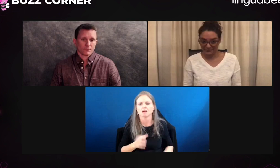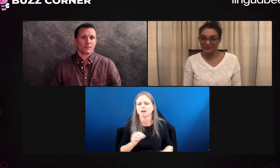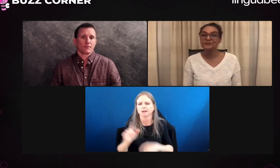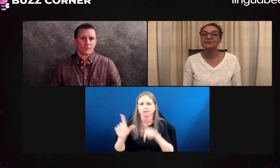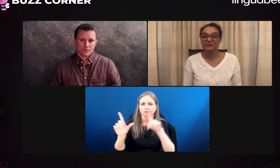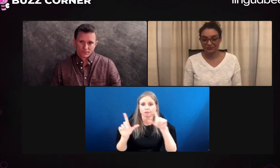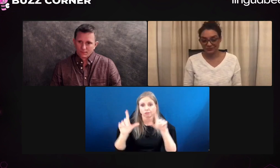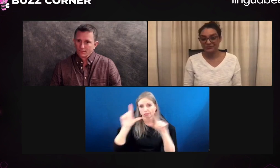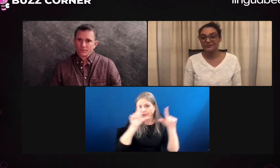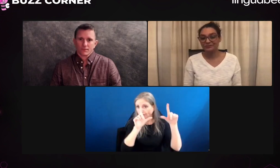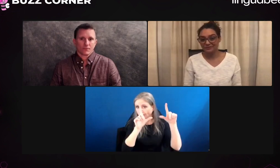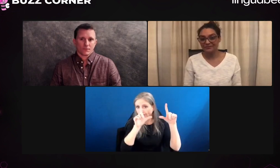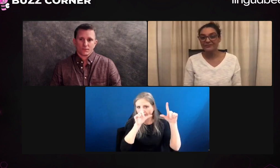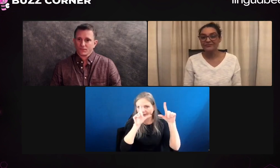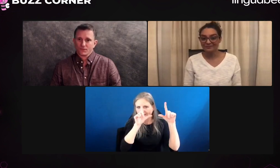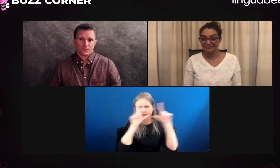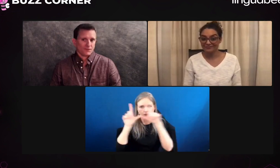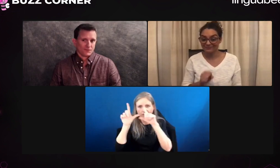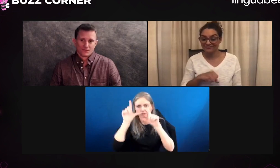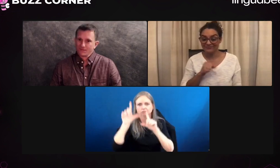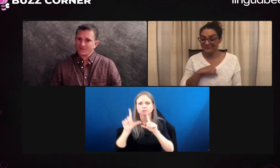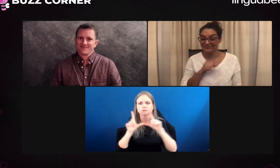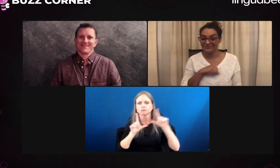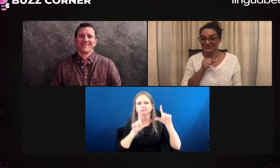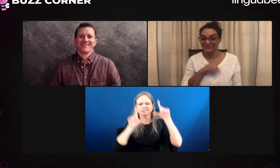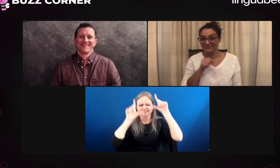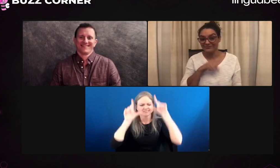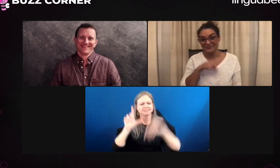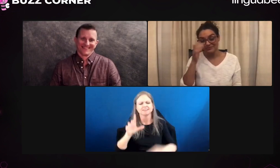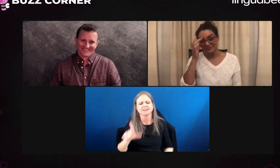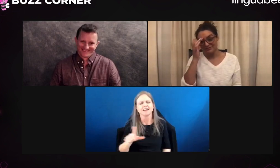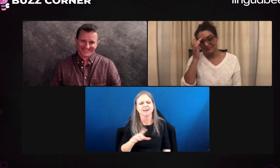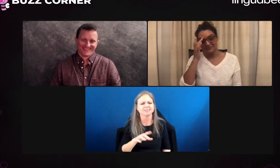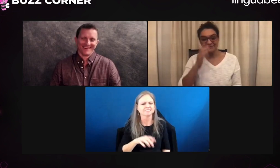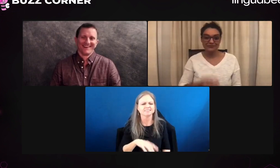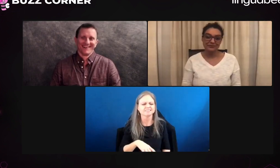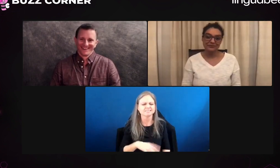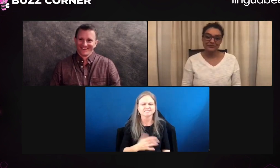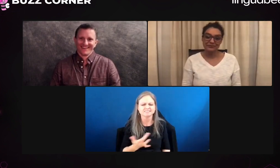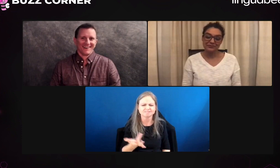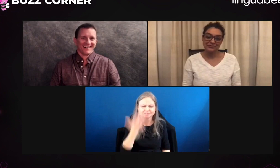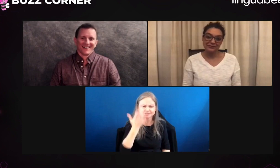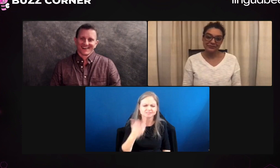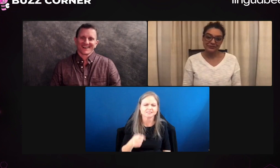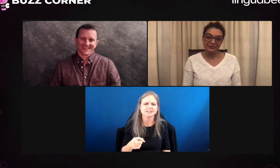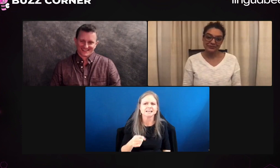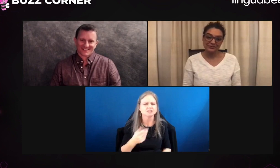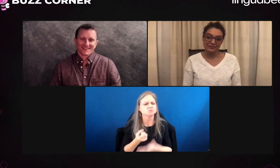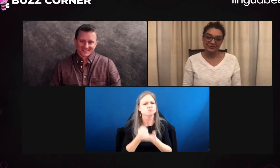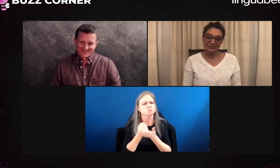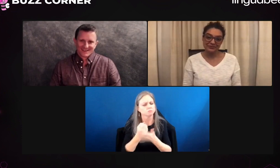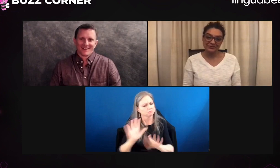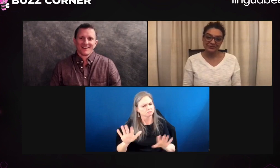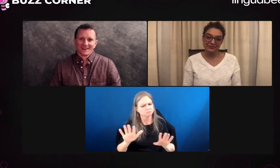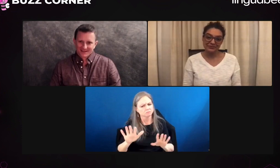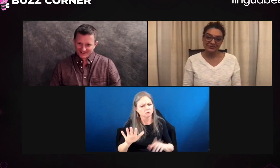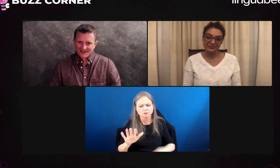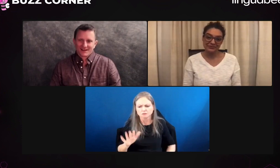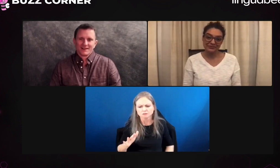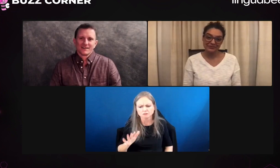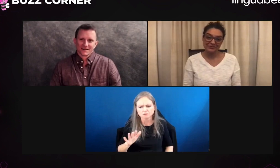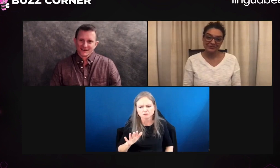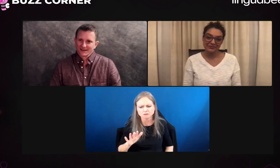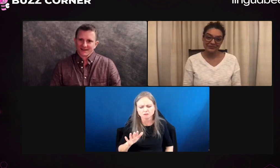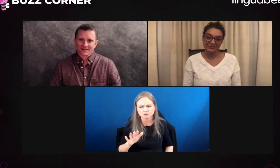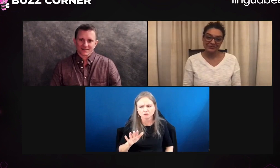it's a technology-based issue, right? You basically have internet or network issues. The camera is off center. They're